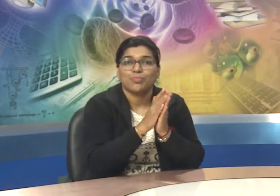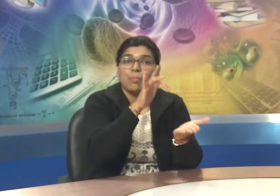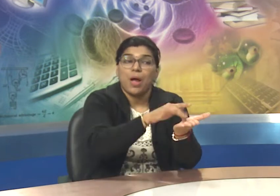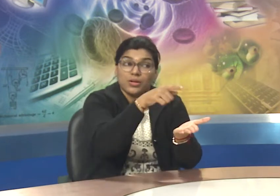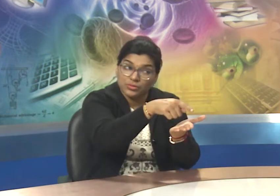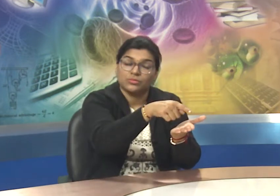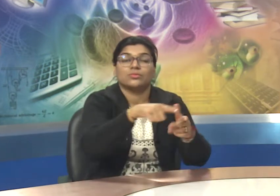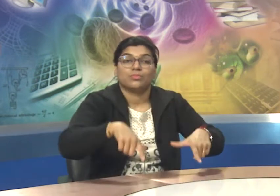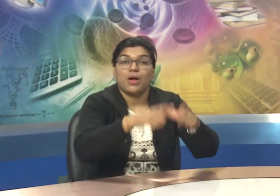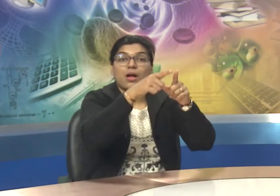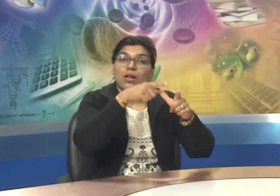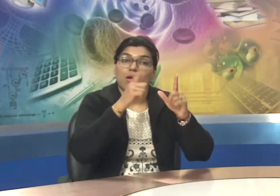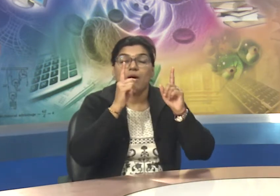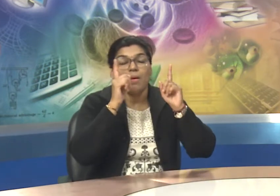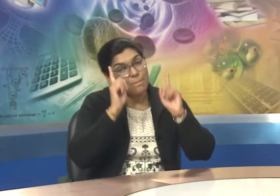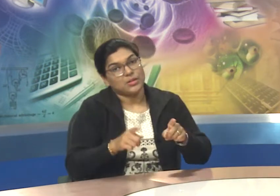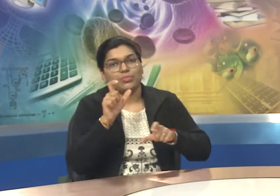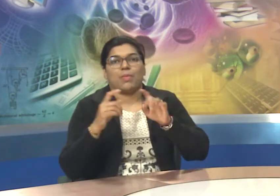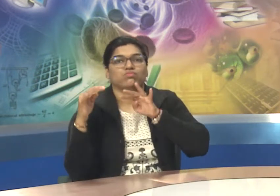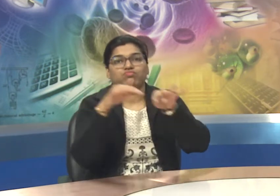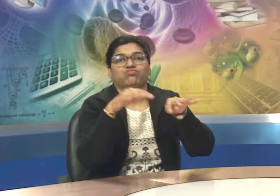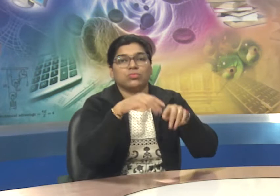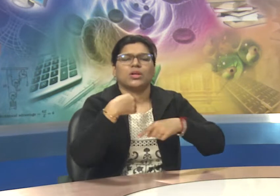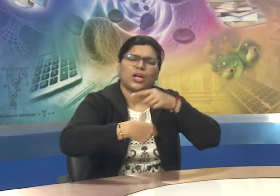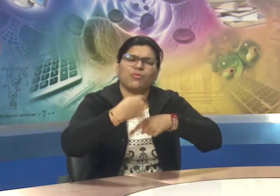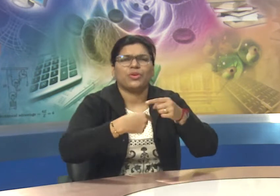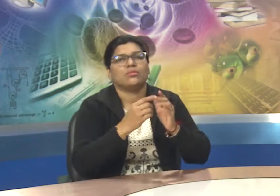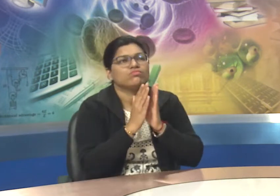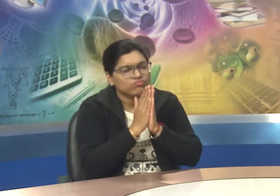Hindu members of the merchant class,